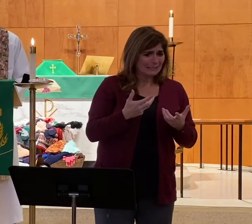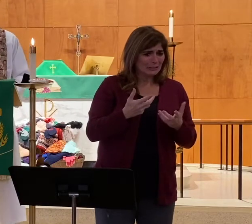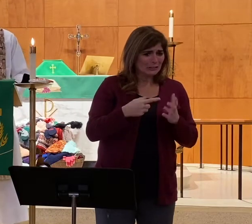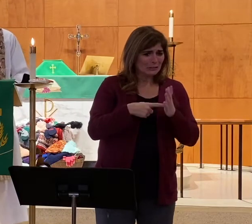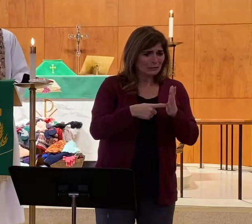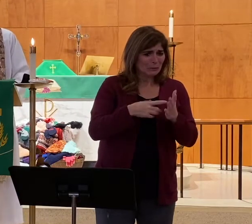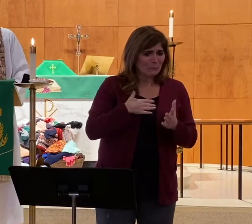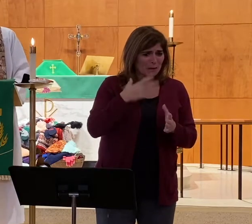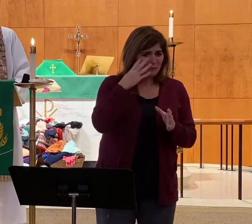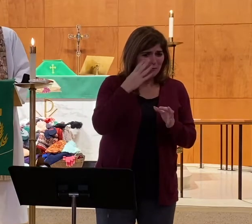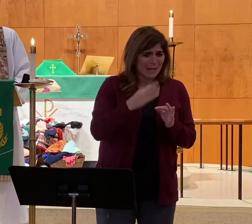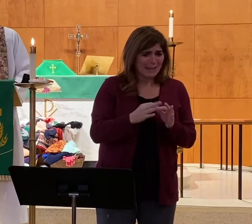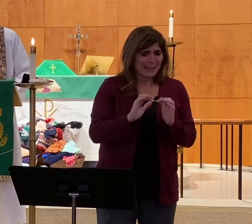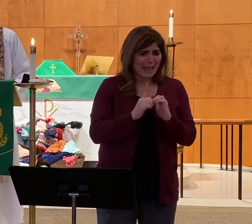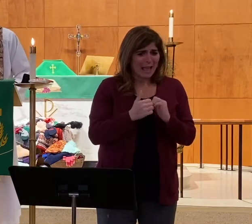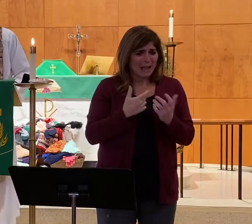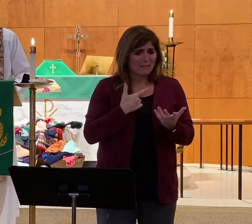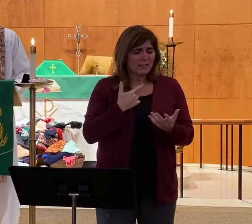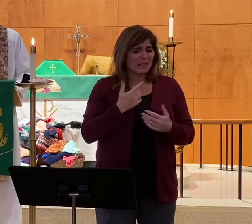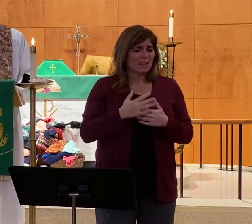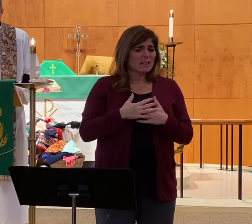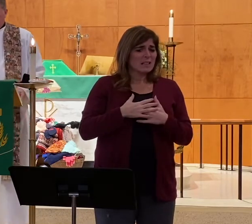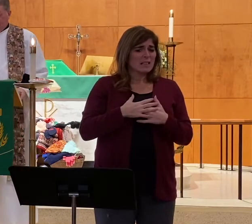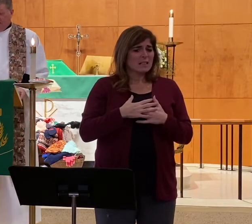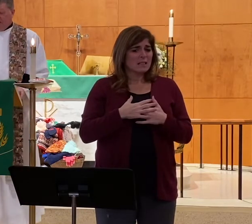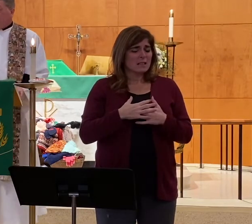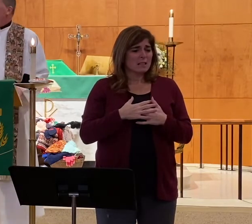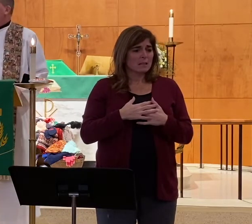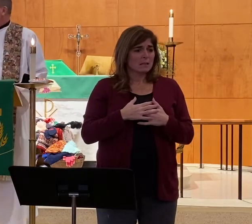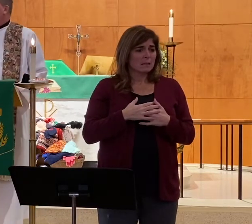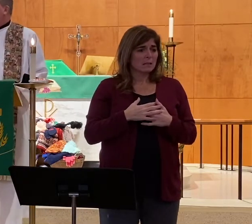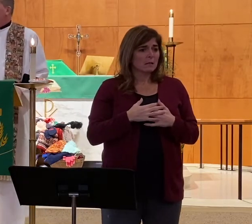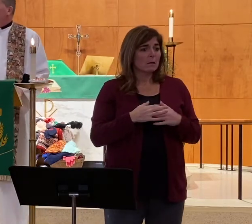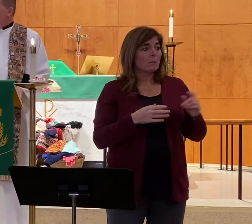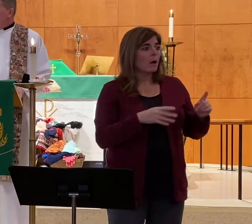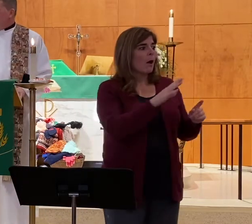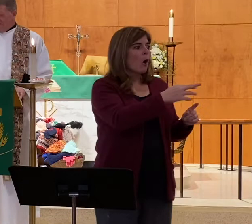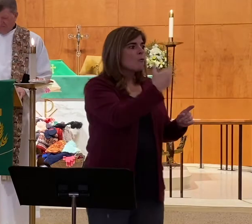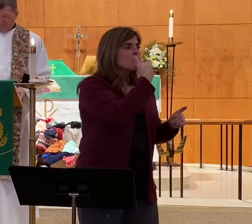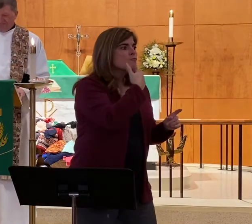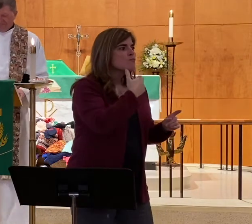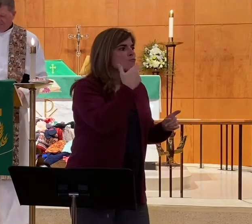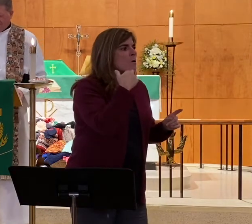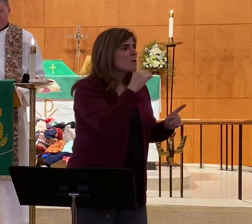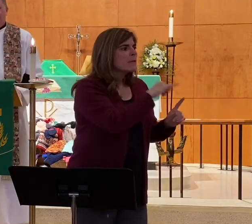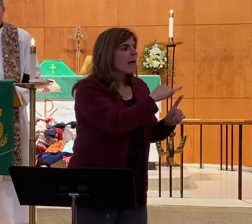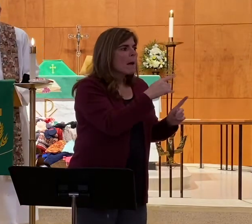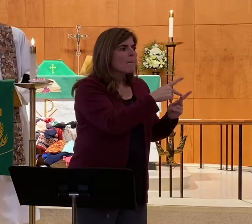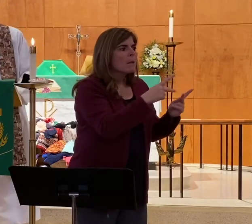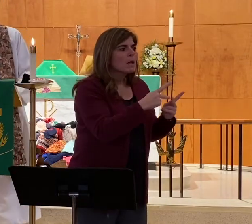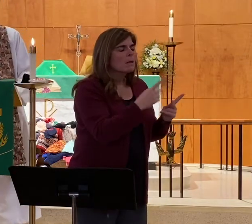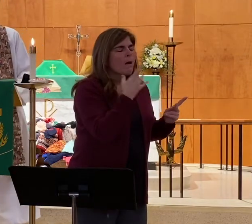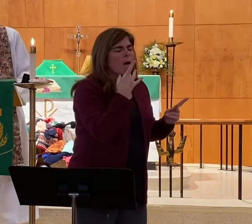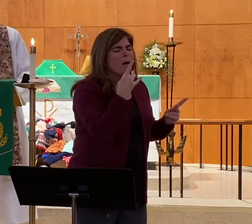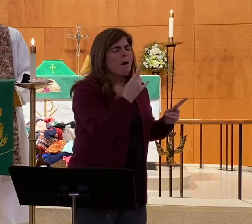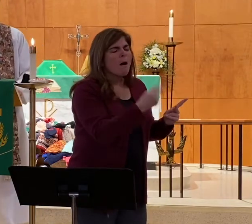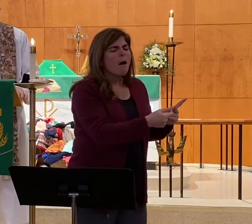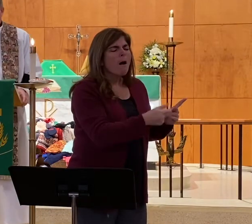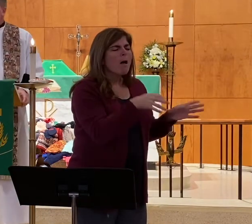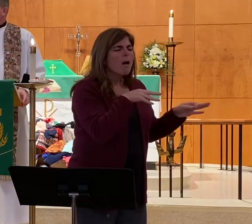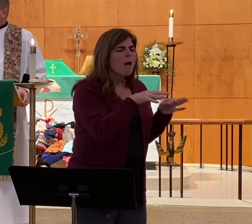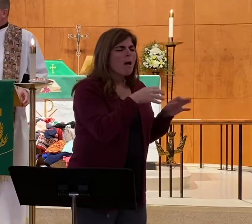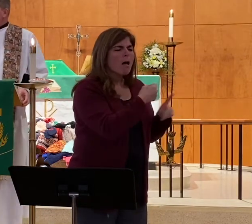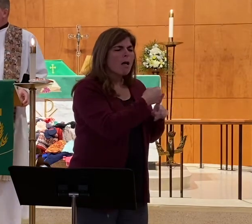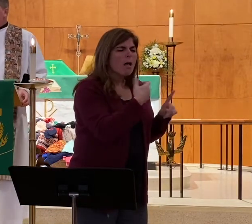faith. Of course, we have no problem telling others about a good restaurant that we've been to, or a movie that we've liked, or